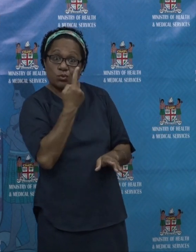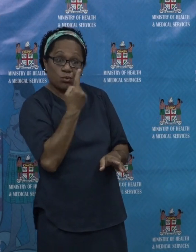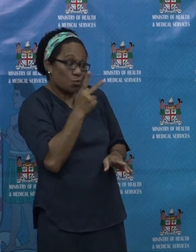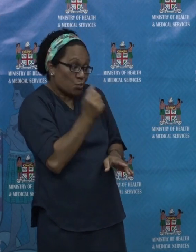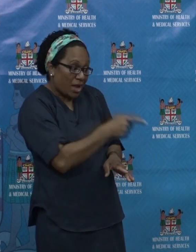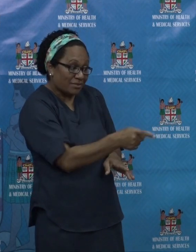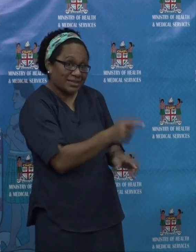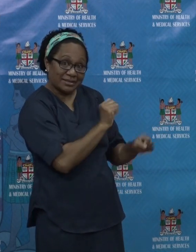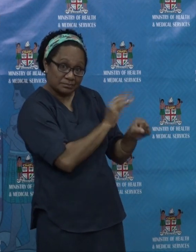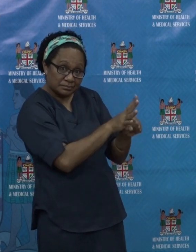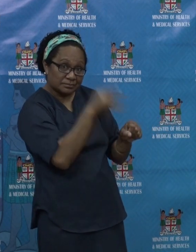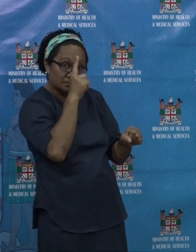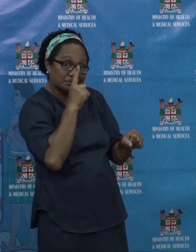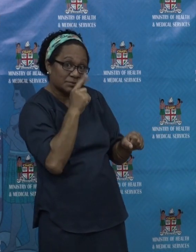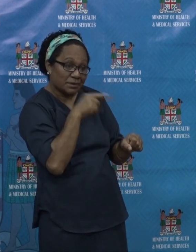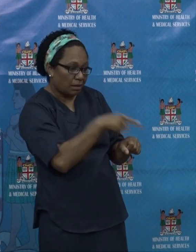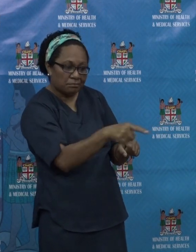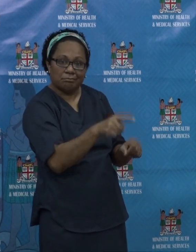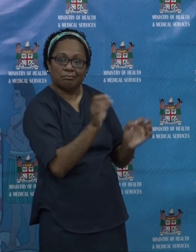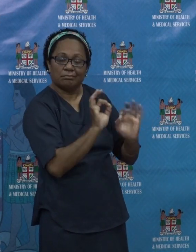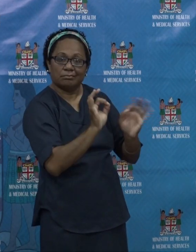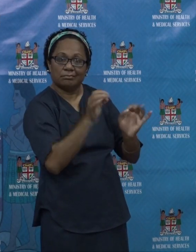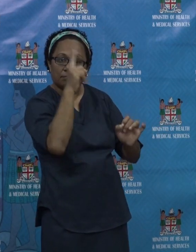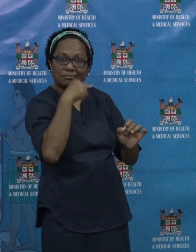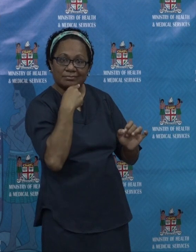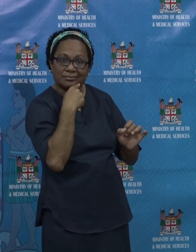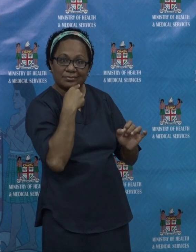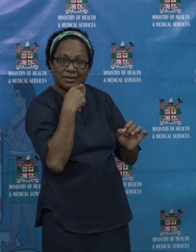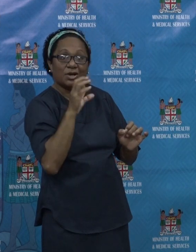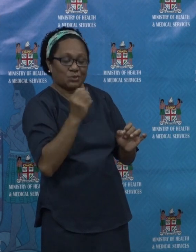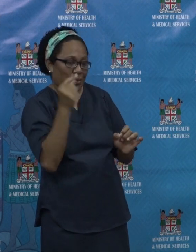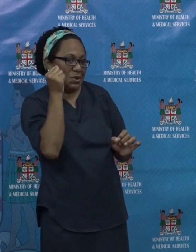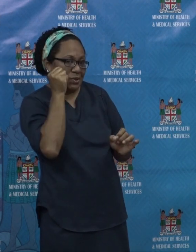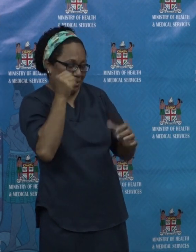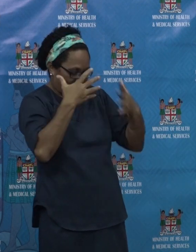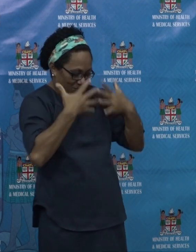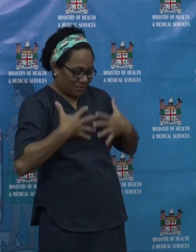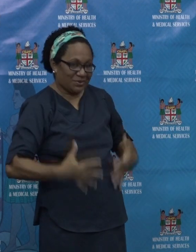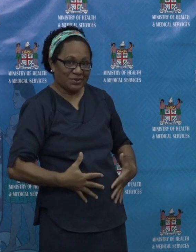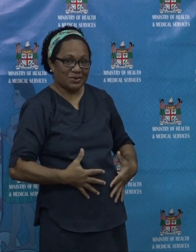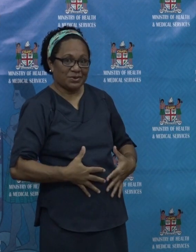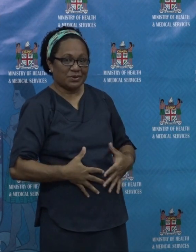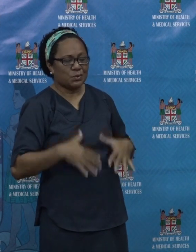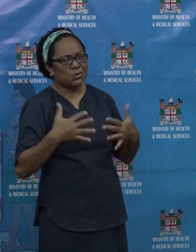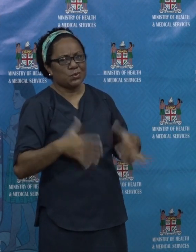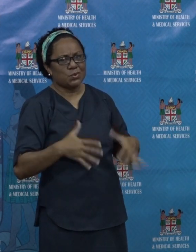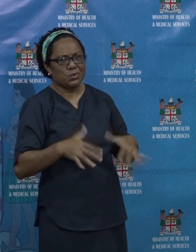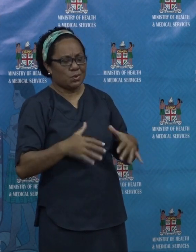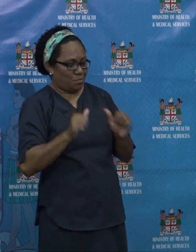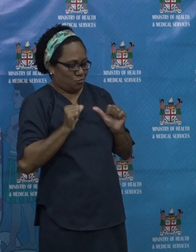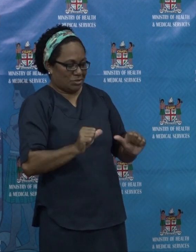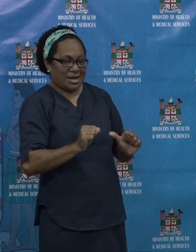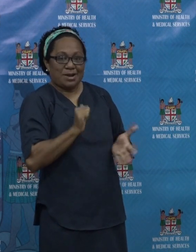COVID wards turned positive because of the high level of PPE uses.